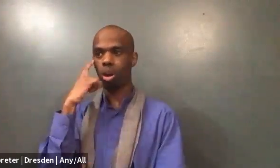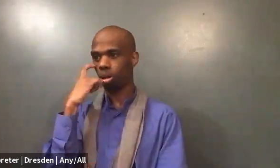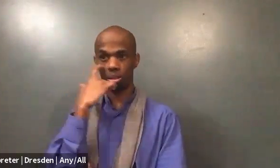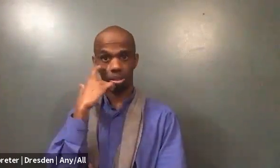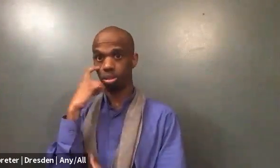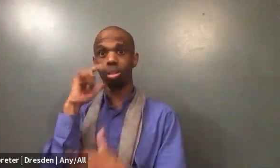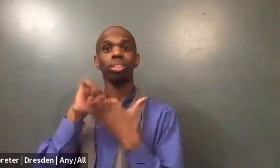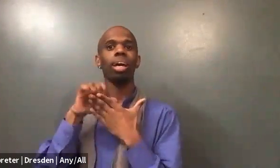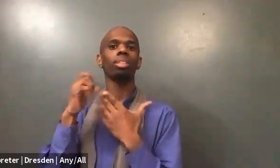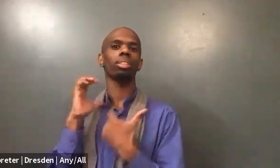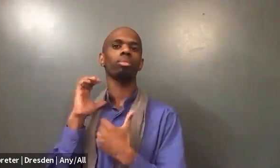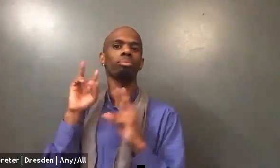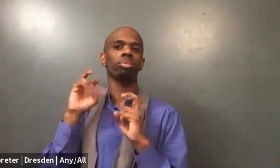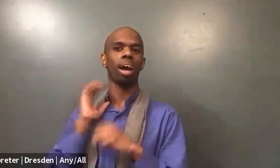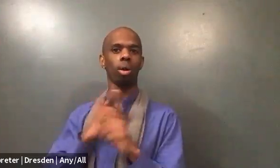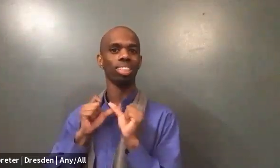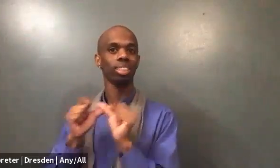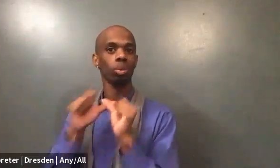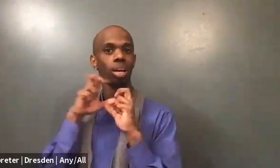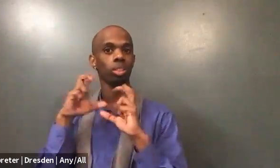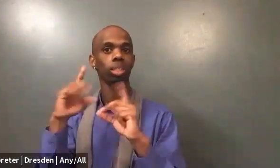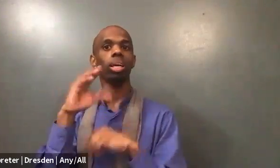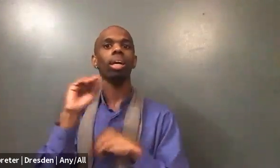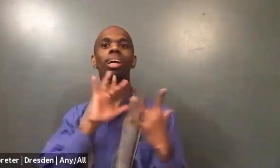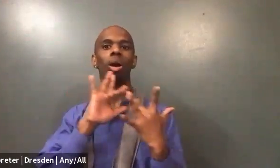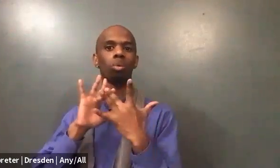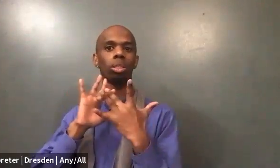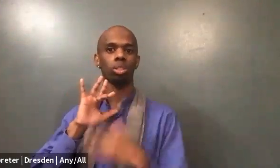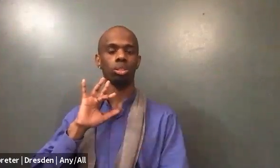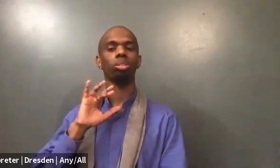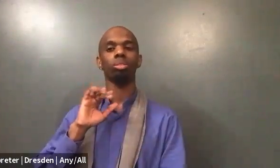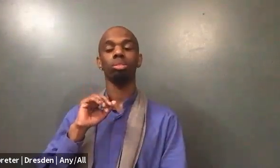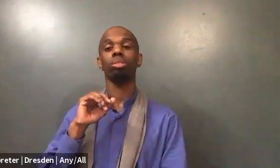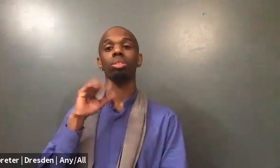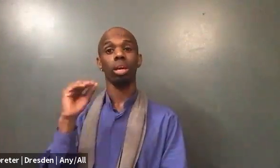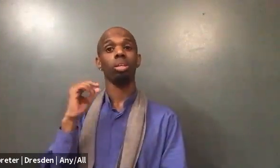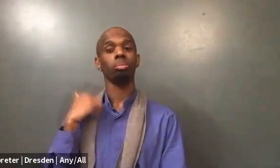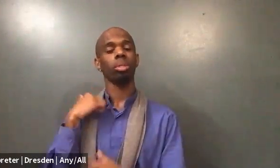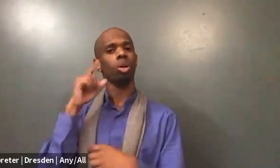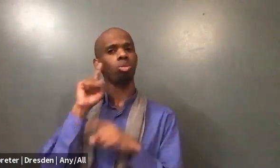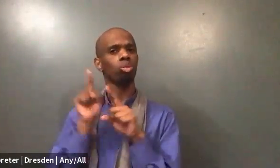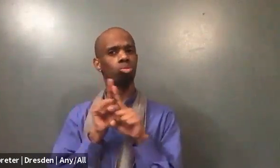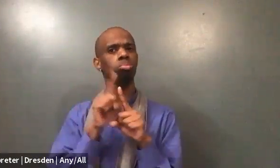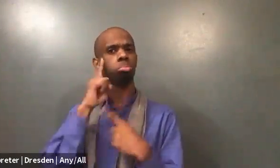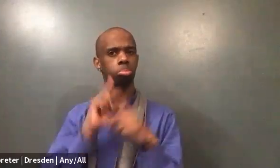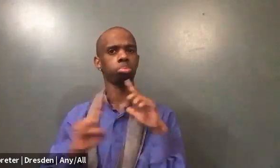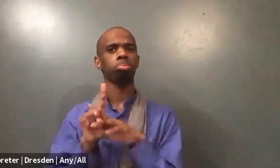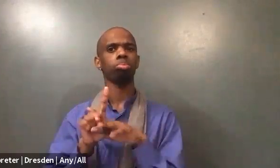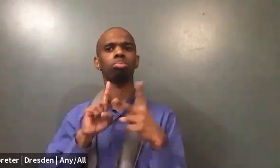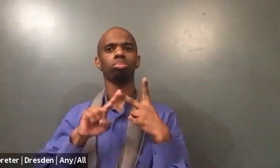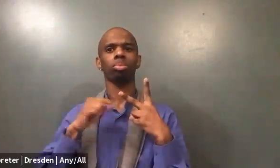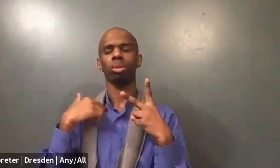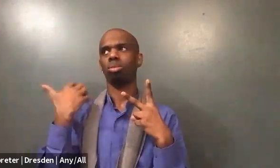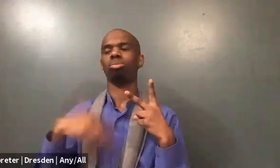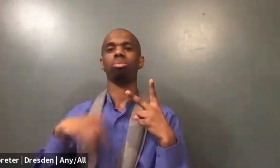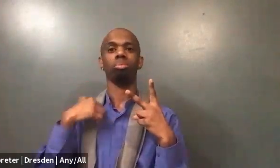outreach so people know what to look for. And it makes me think of, gosh, I learned this, so many